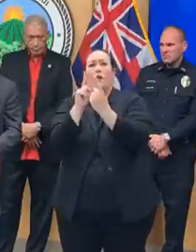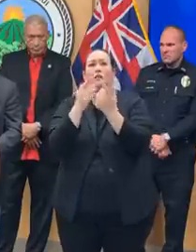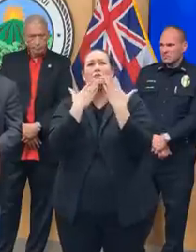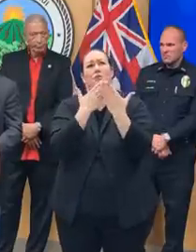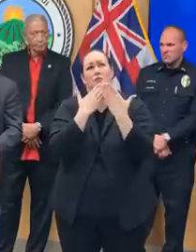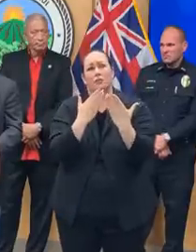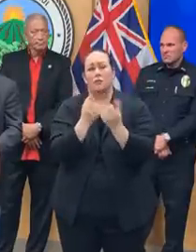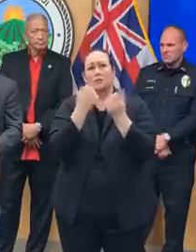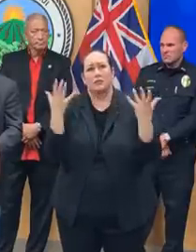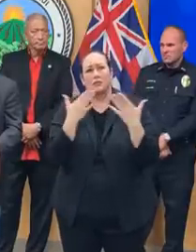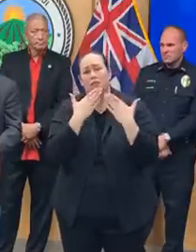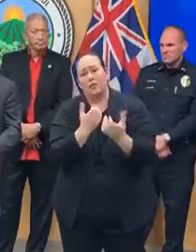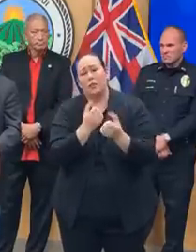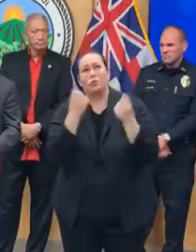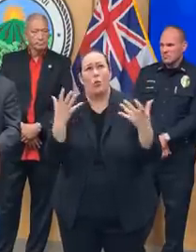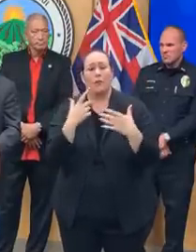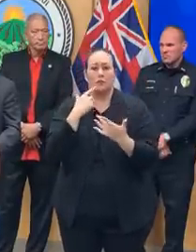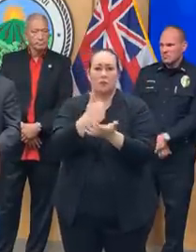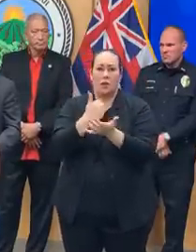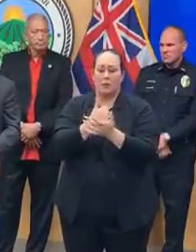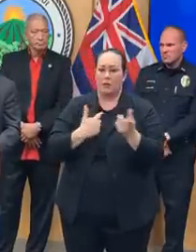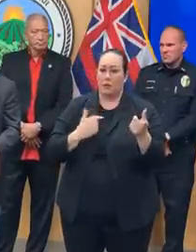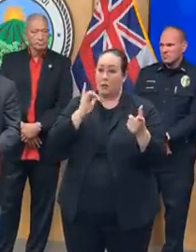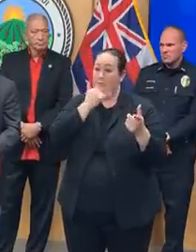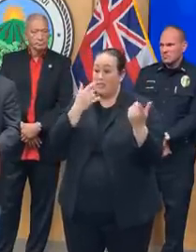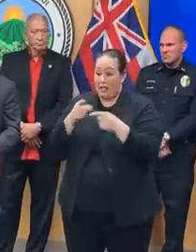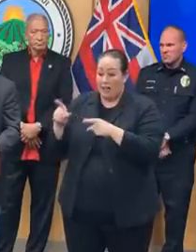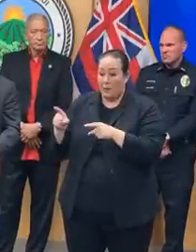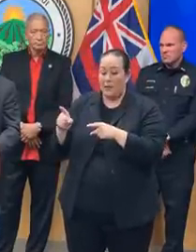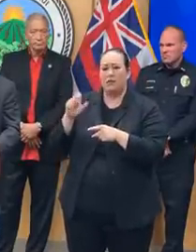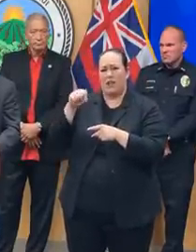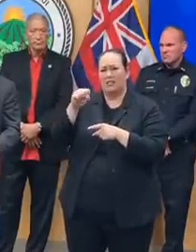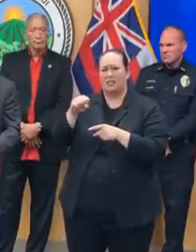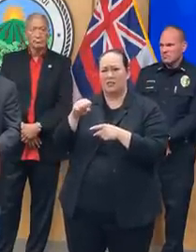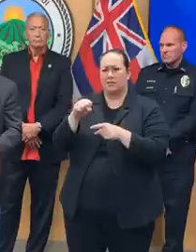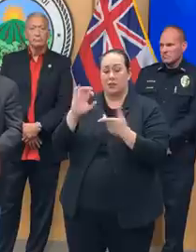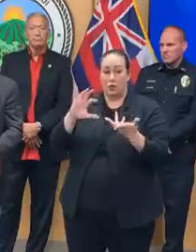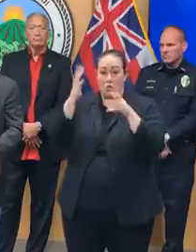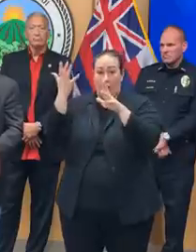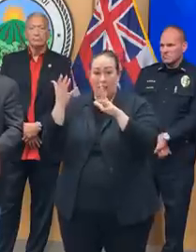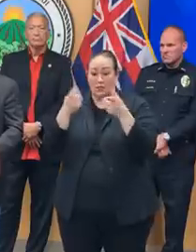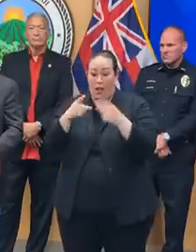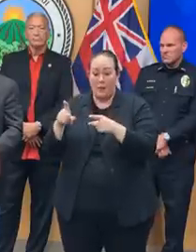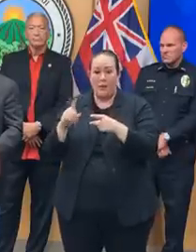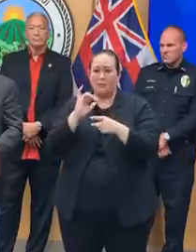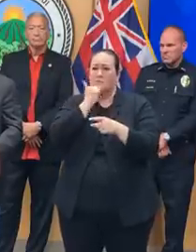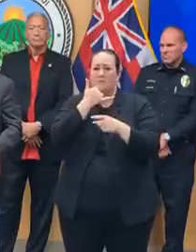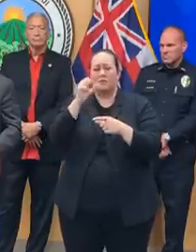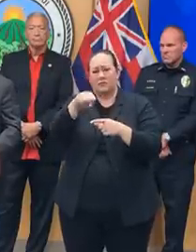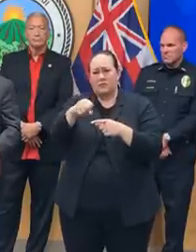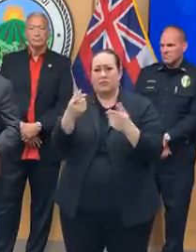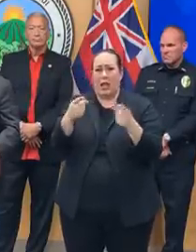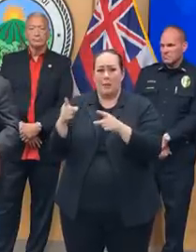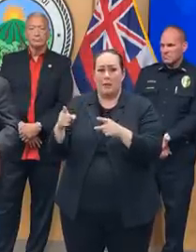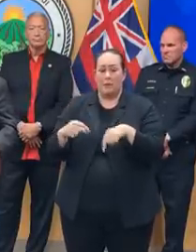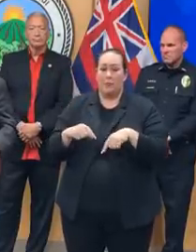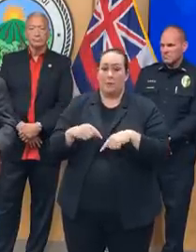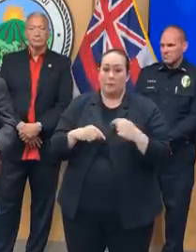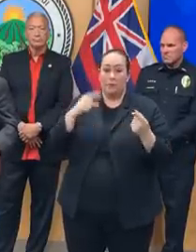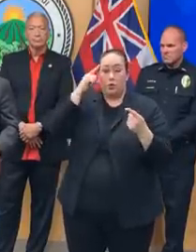them. Do mistakes happen? Absolutely. In a crisis circumstance. Do you expect water to be perfect after